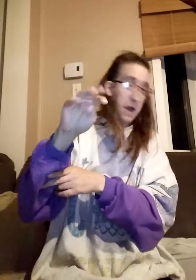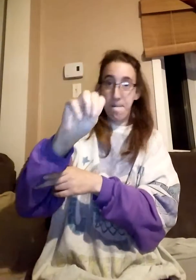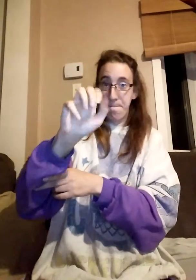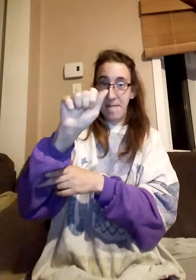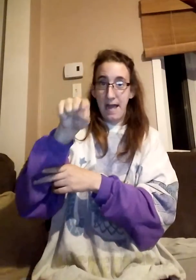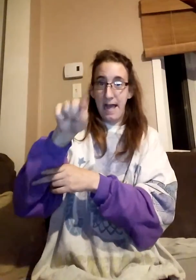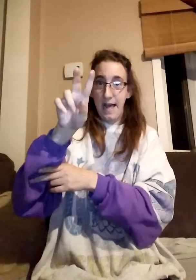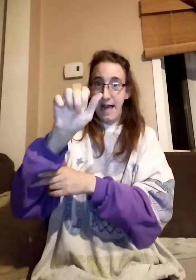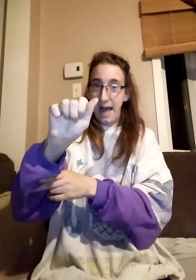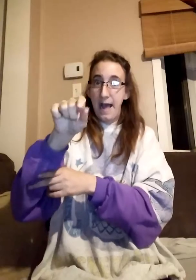Yeah, no, it's all good.